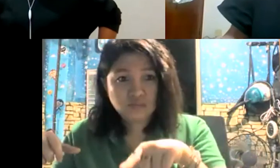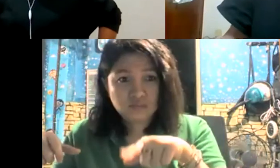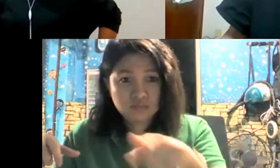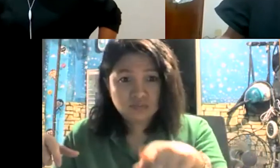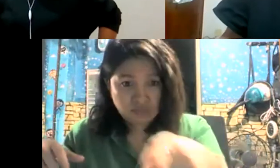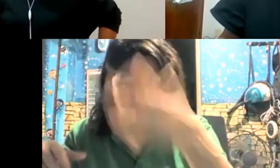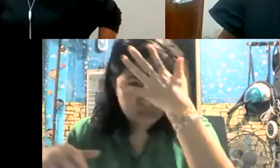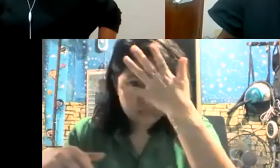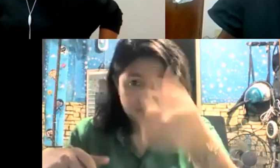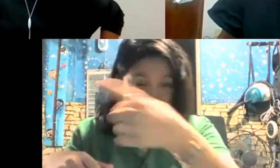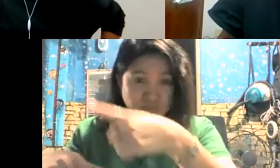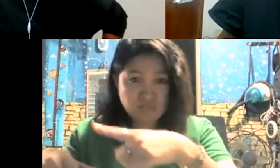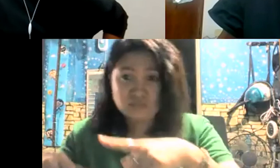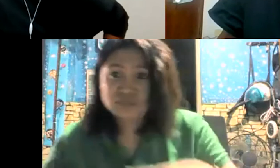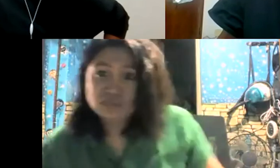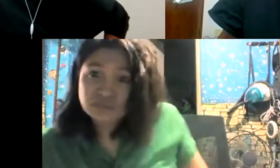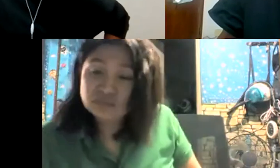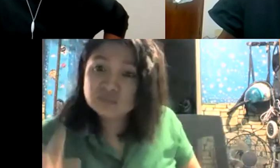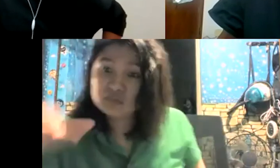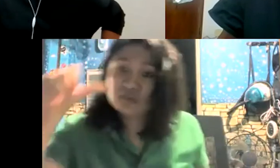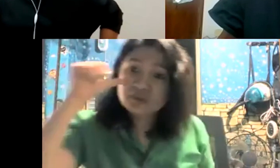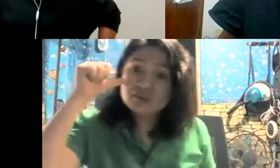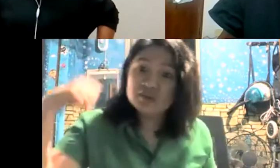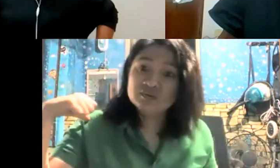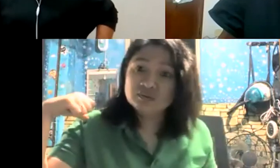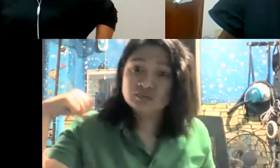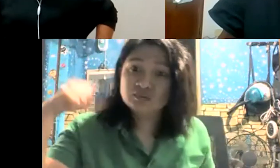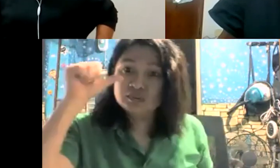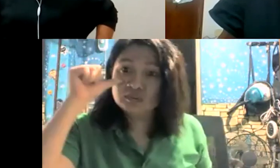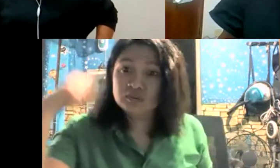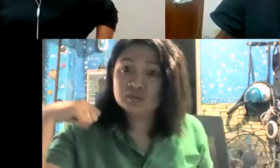picture, it doesn't indicate that.